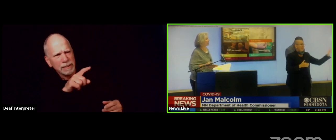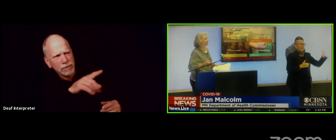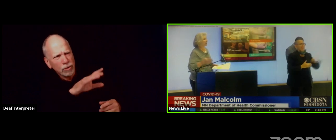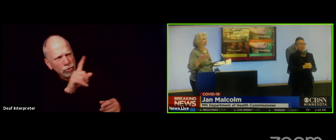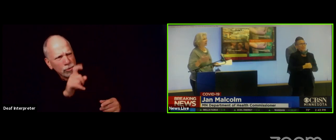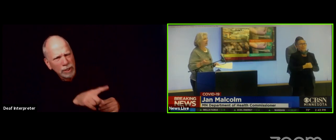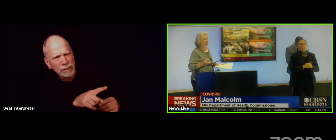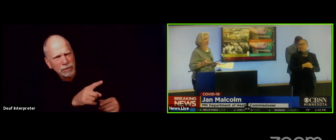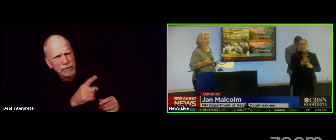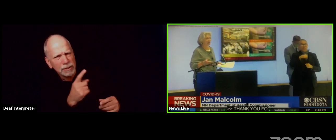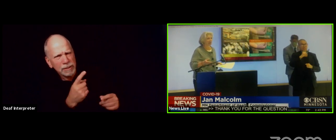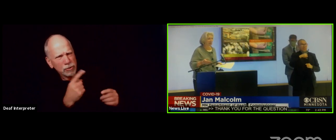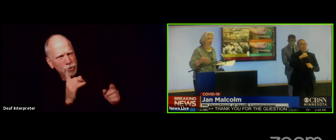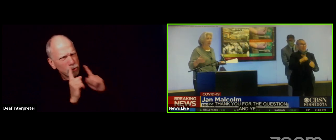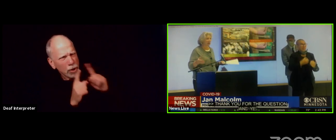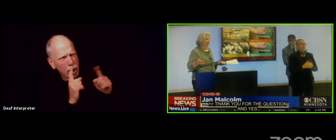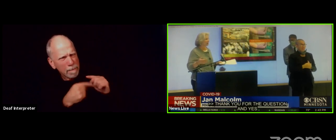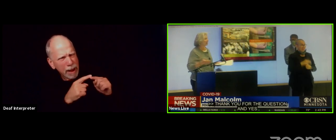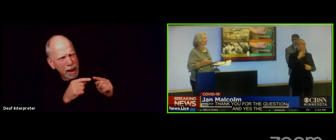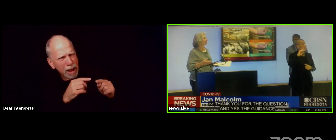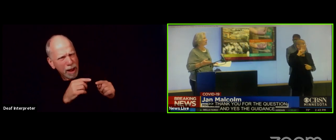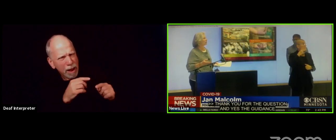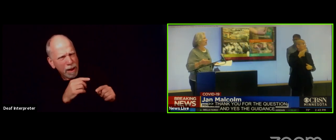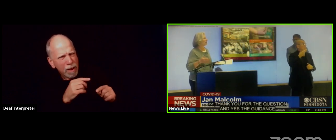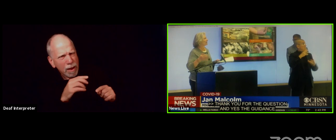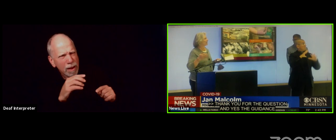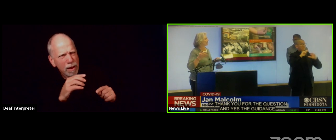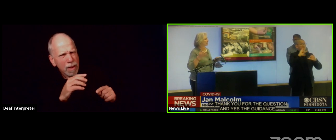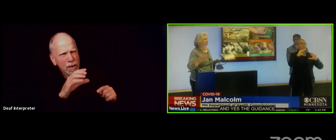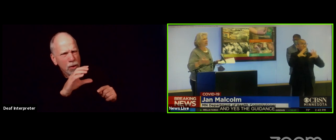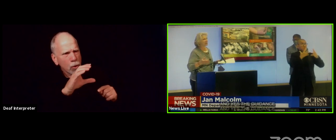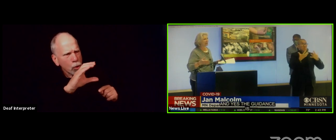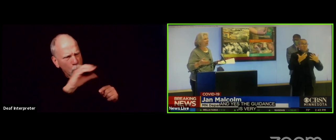that a bar needs to